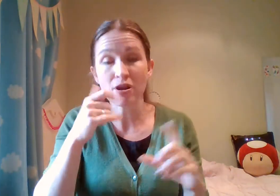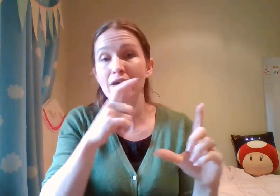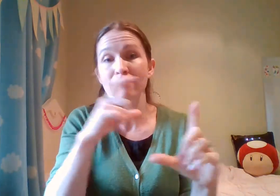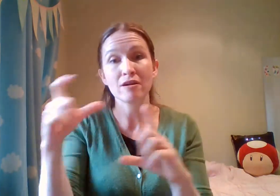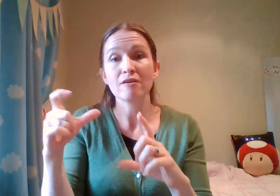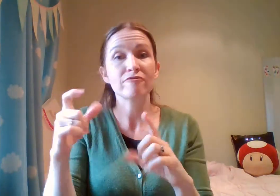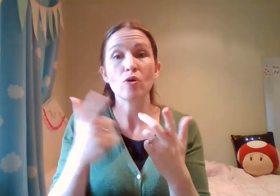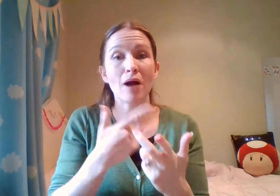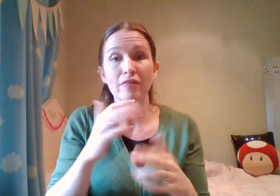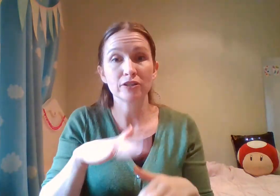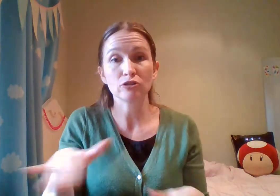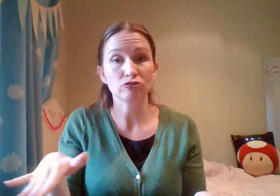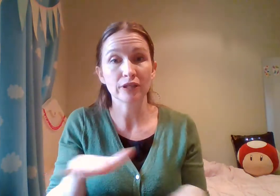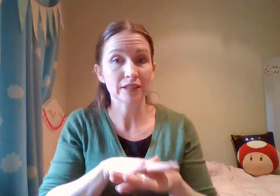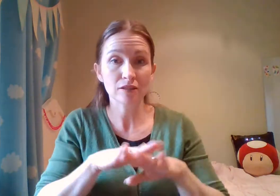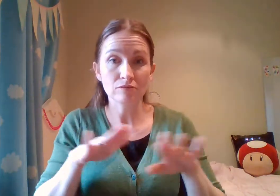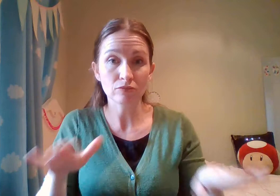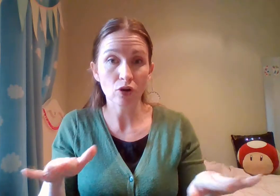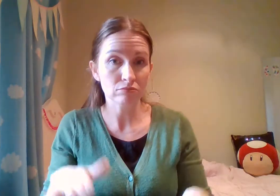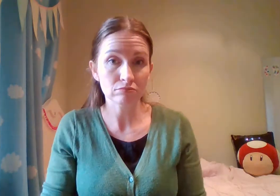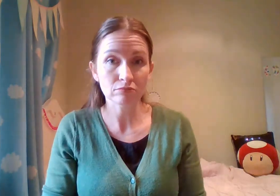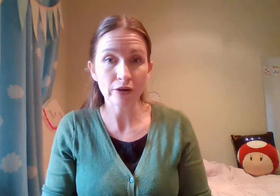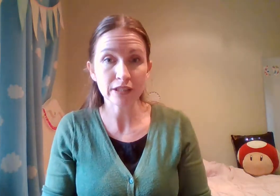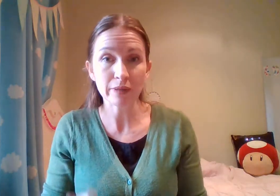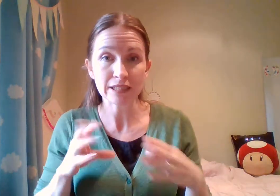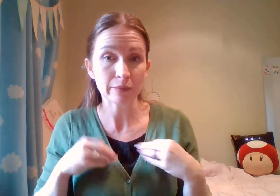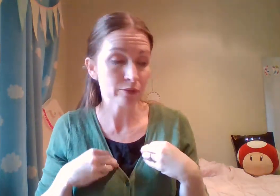and film other children. It's not going to be acceptable.